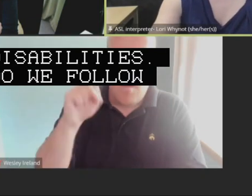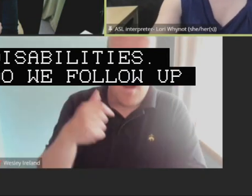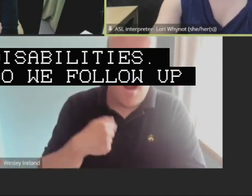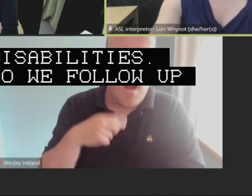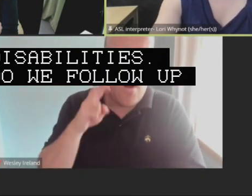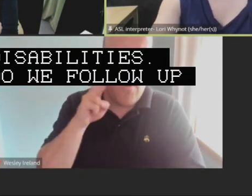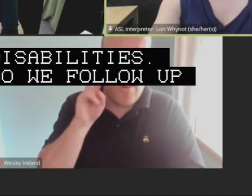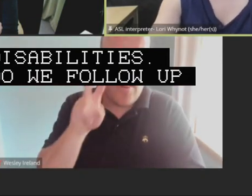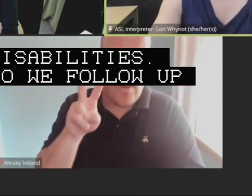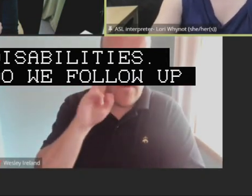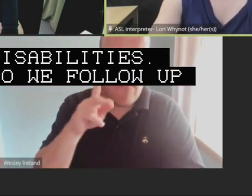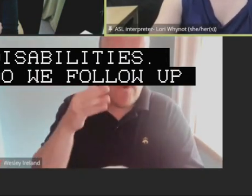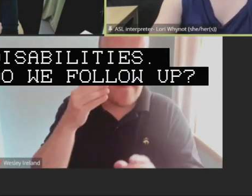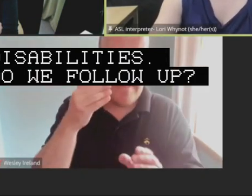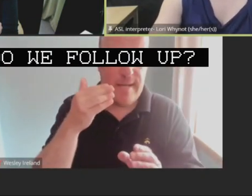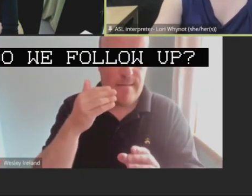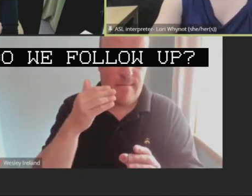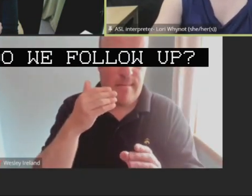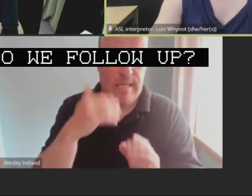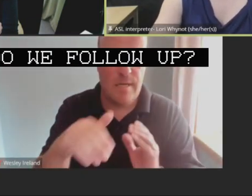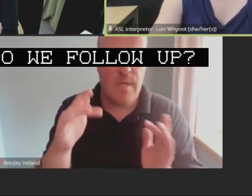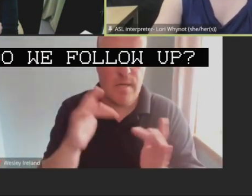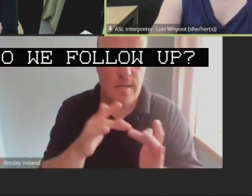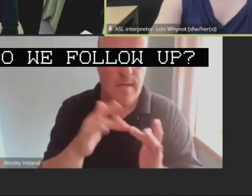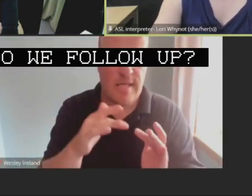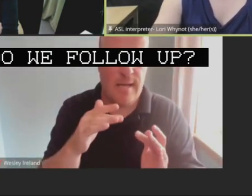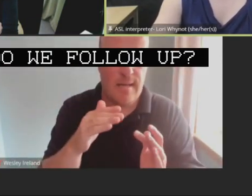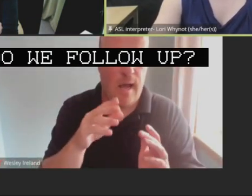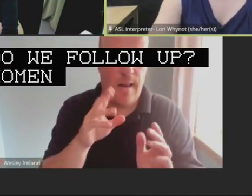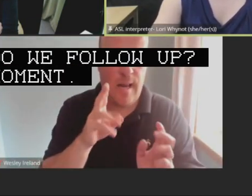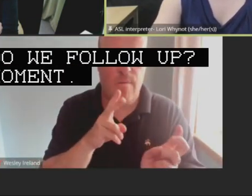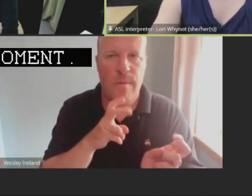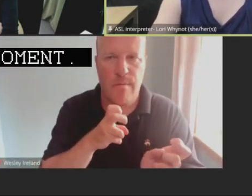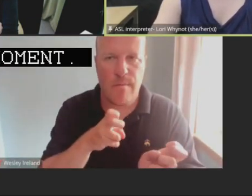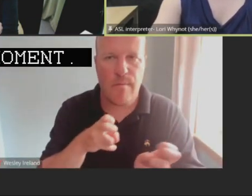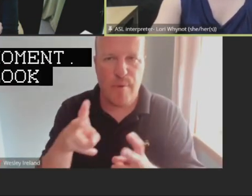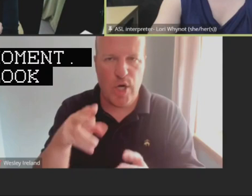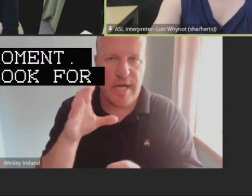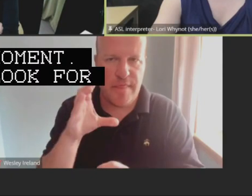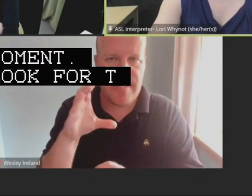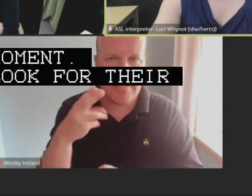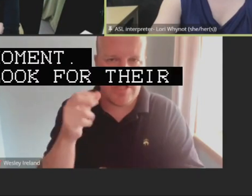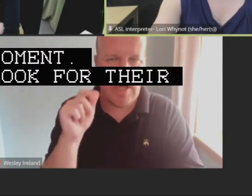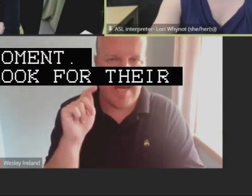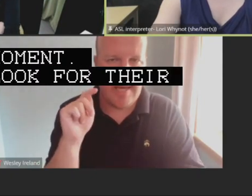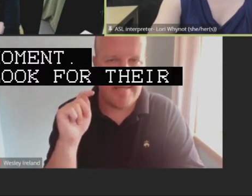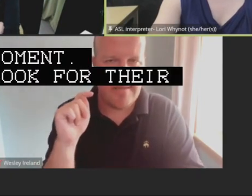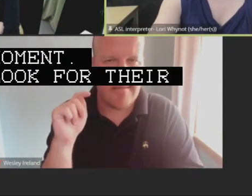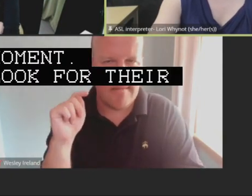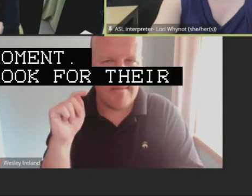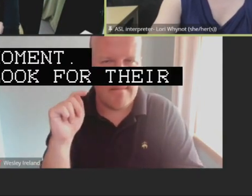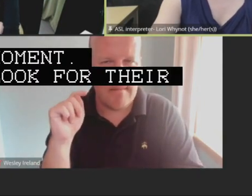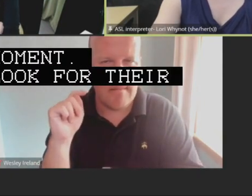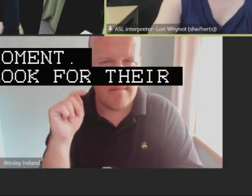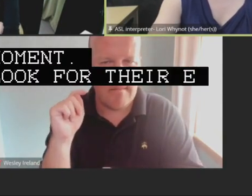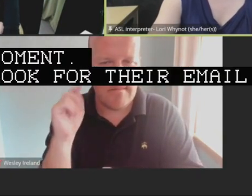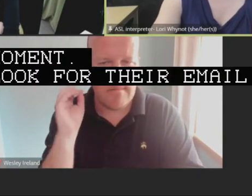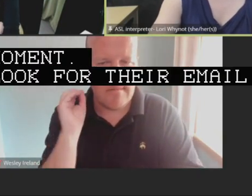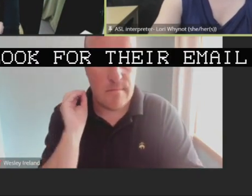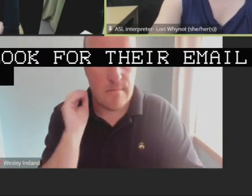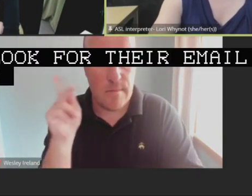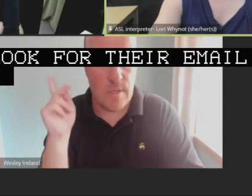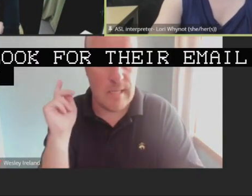One moment. I will look for their email contact, and I can put that in the chat as